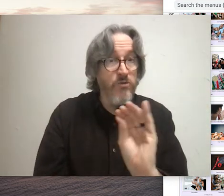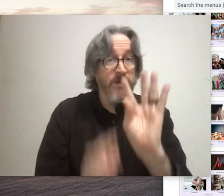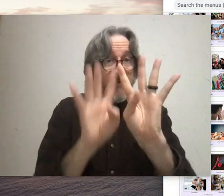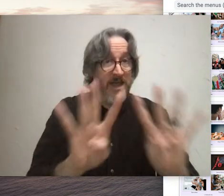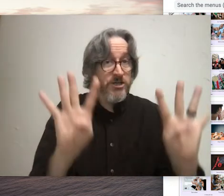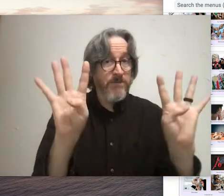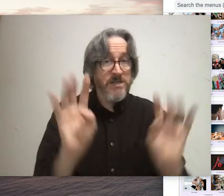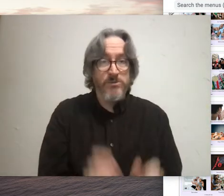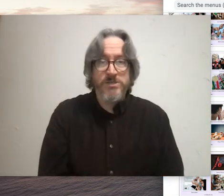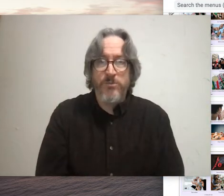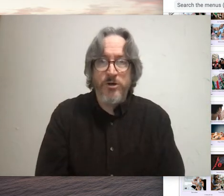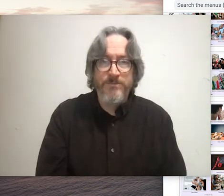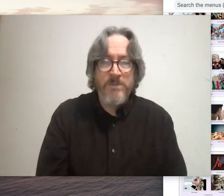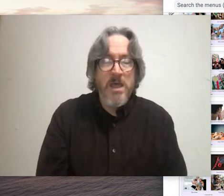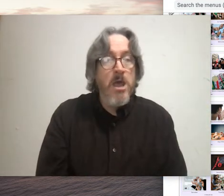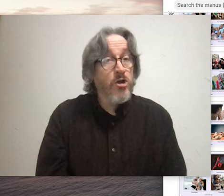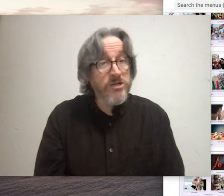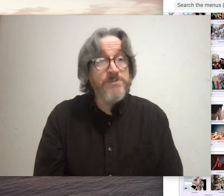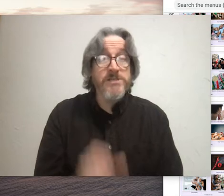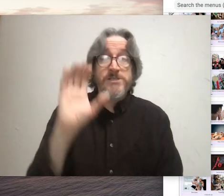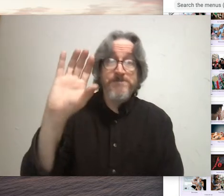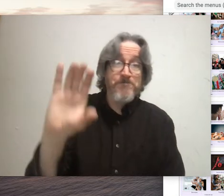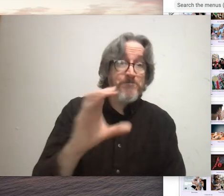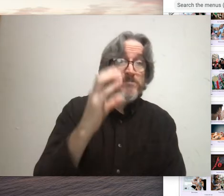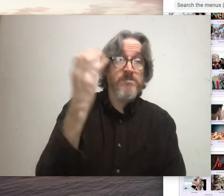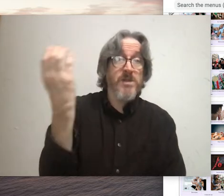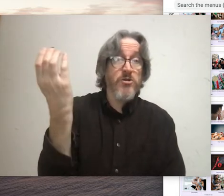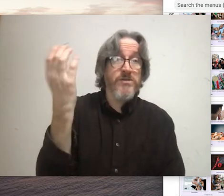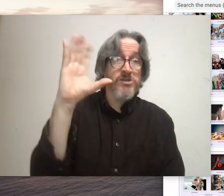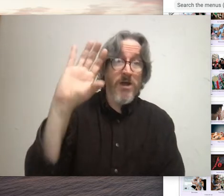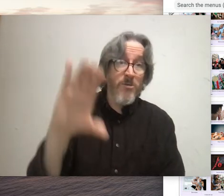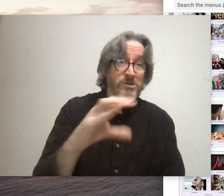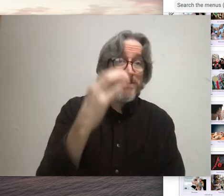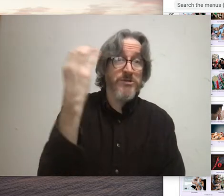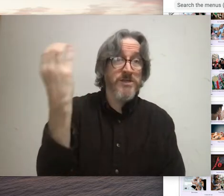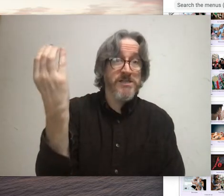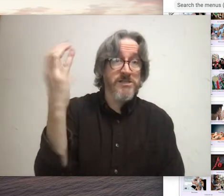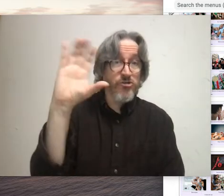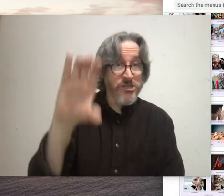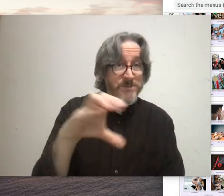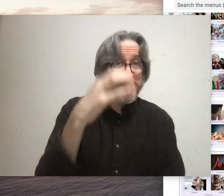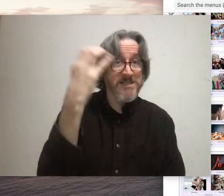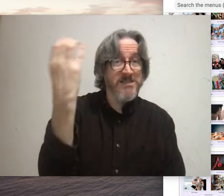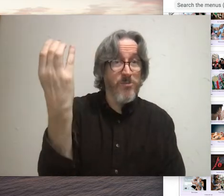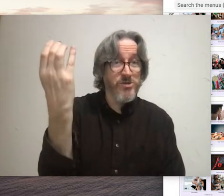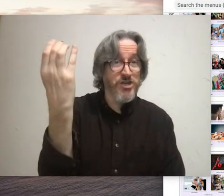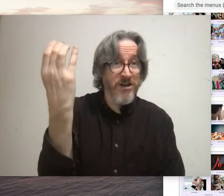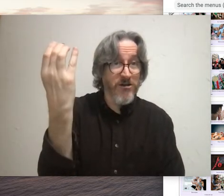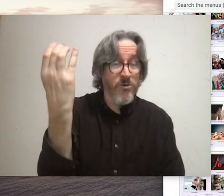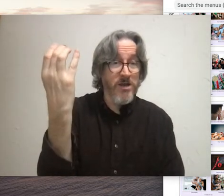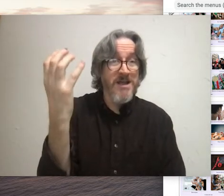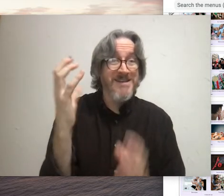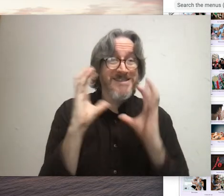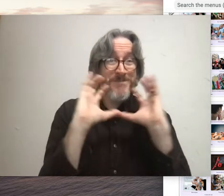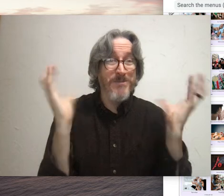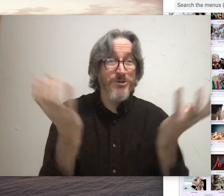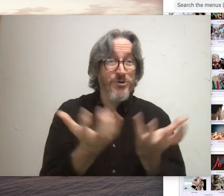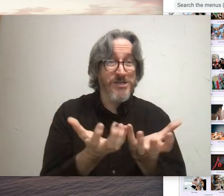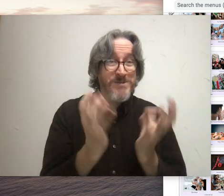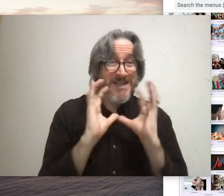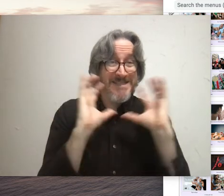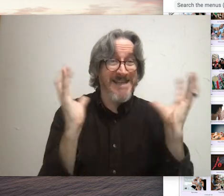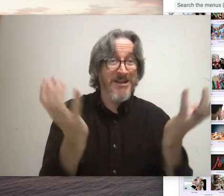the movement and the hand shape that's most important. Christmas, in Northeast Ohio, most people do this. Christmas, this is the most generic one. Some